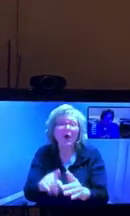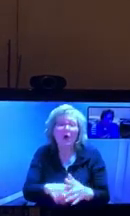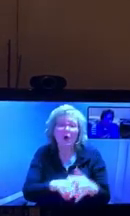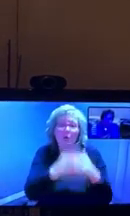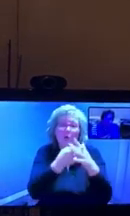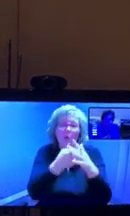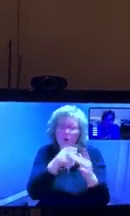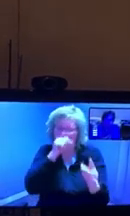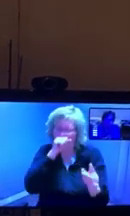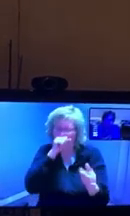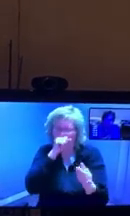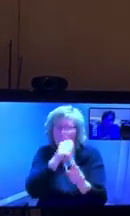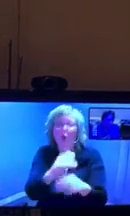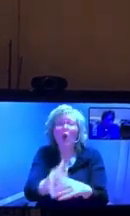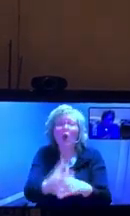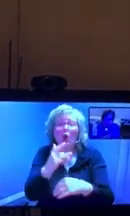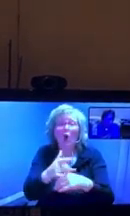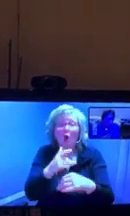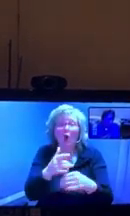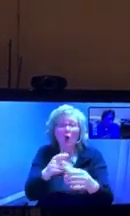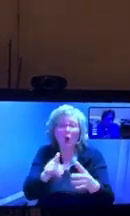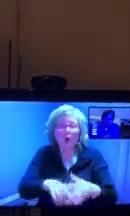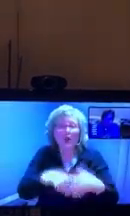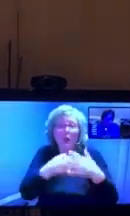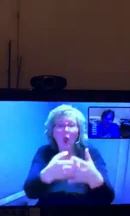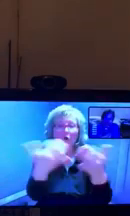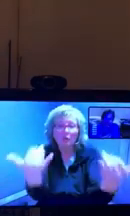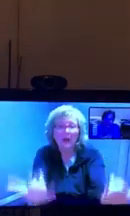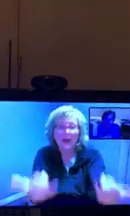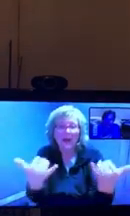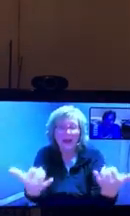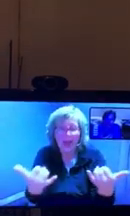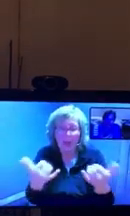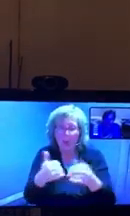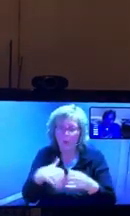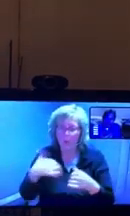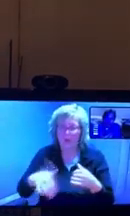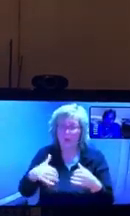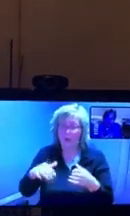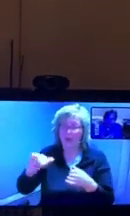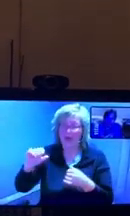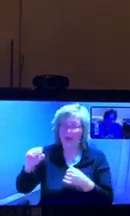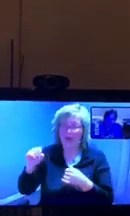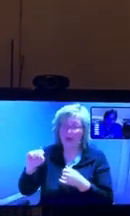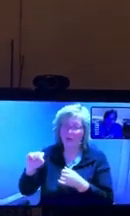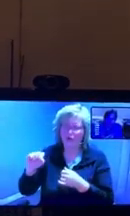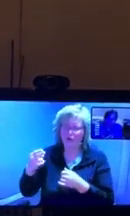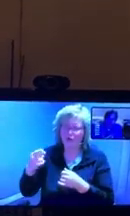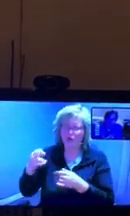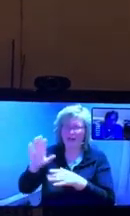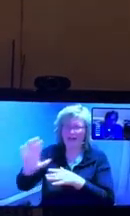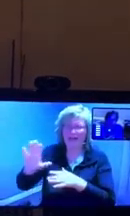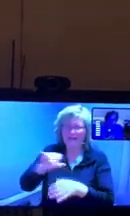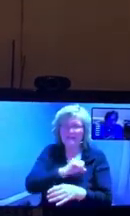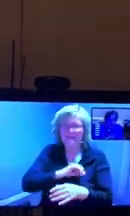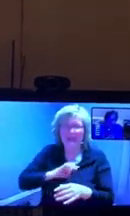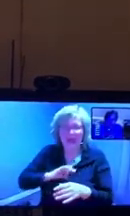system. And boy, oh boy, I'll tell you, Ash Saeed and his staff of programmers are working like crazy to get everything